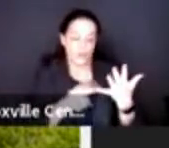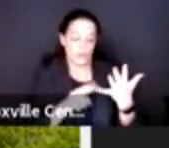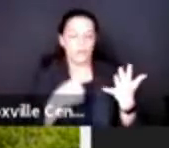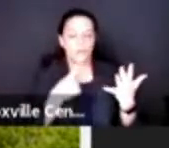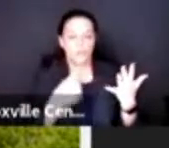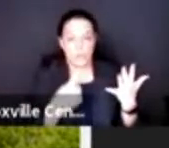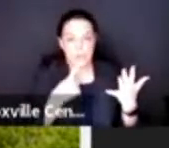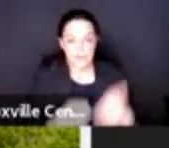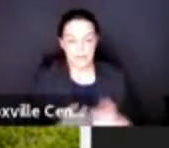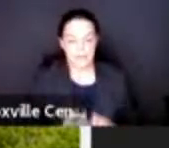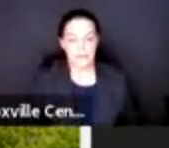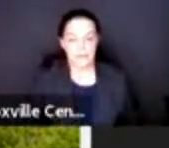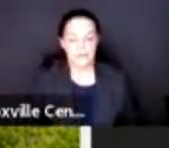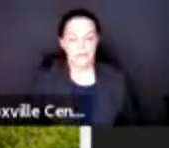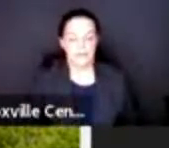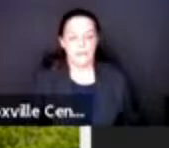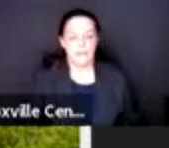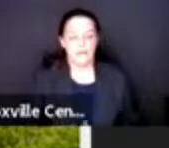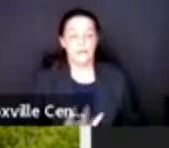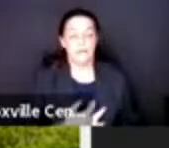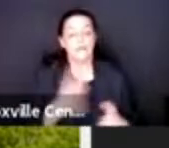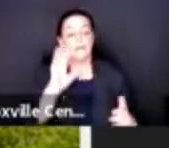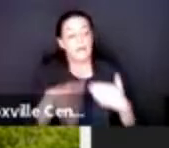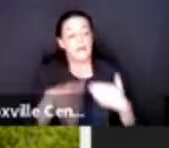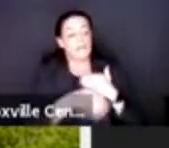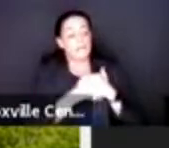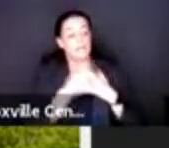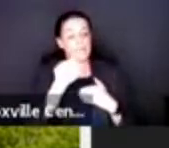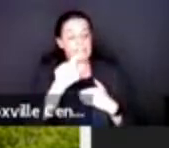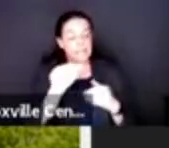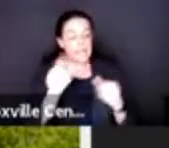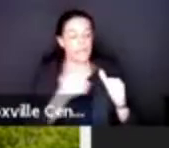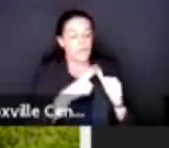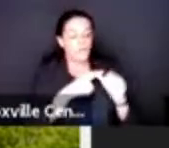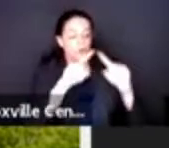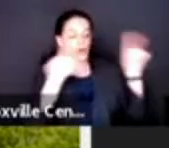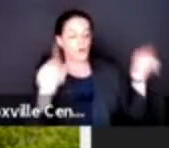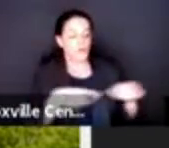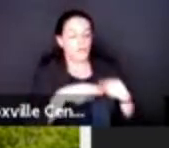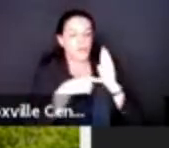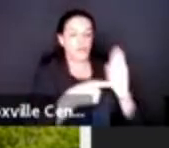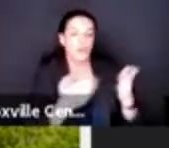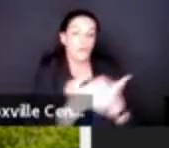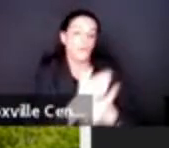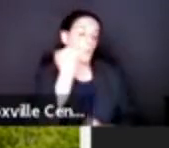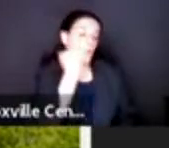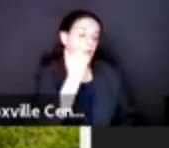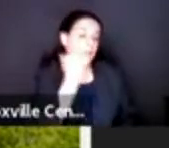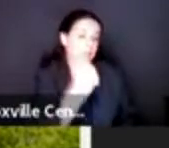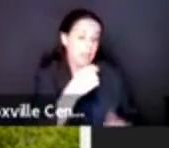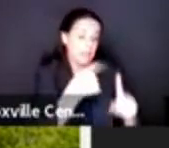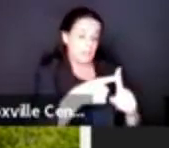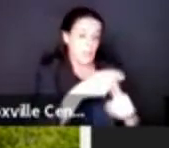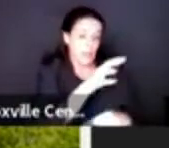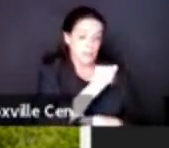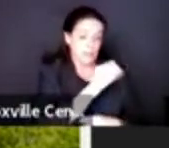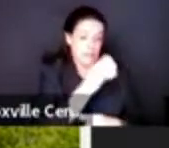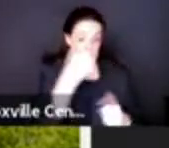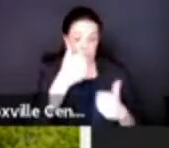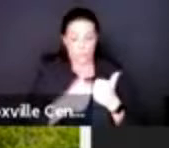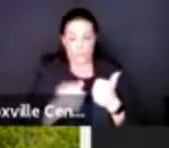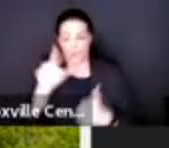red. Under our supplemental data section, the first chart shows new daily COVID cases per 100,000